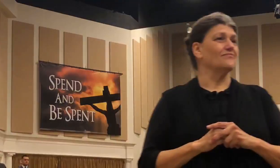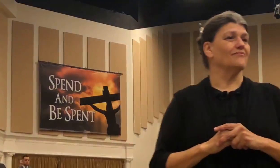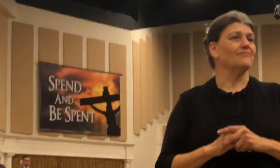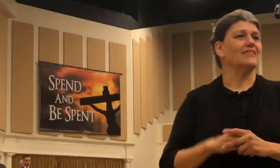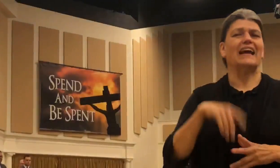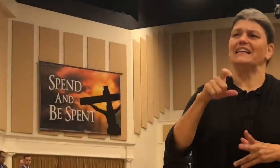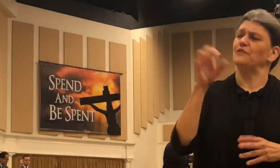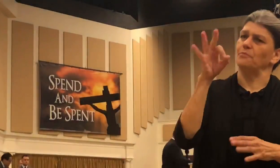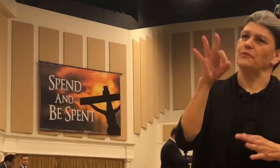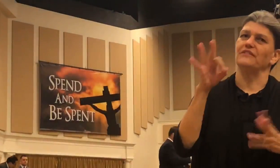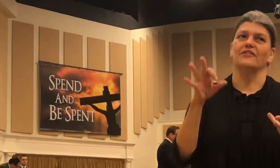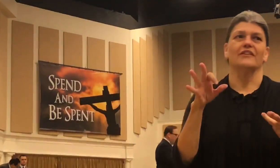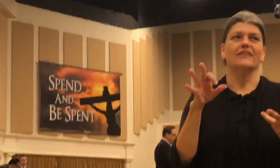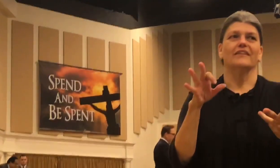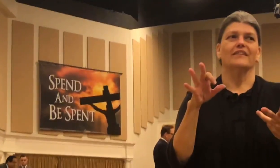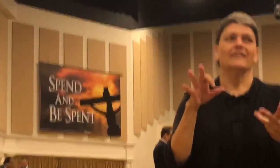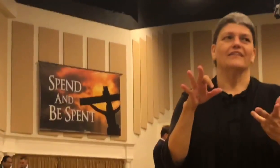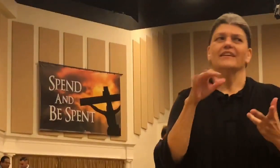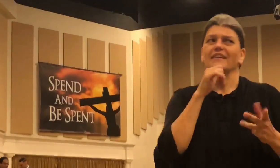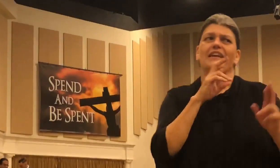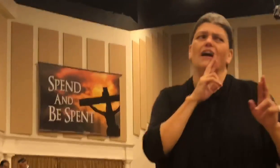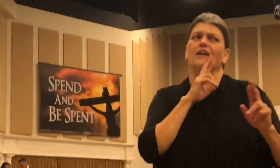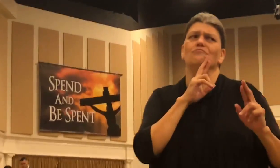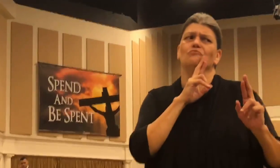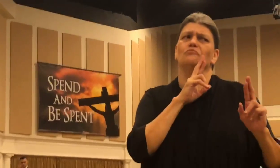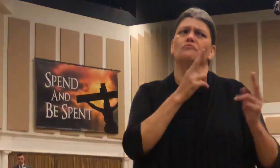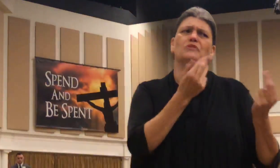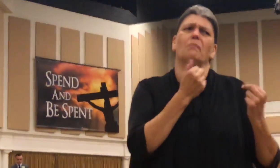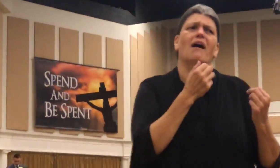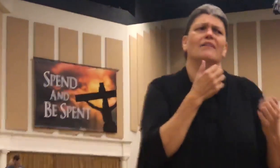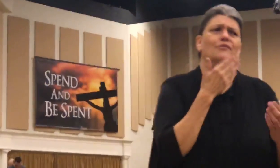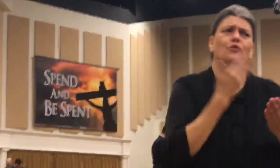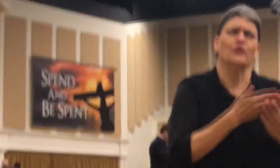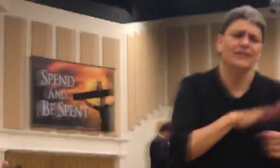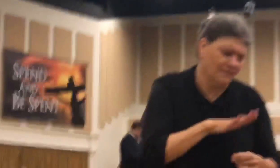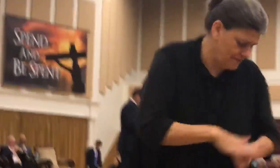I got to preach this because you would have responded better than that if you really got this.